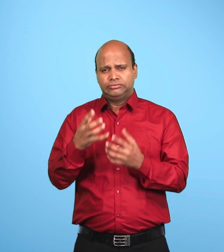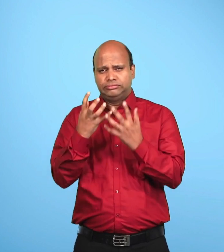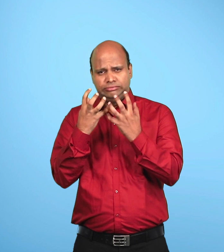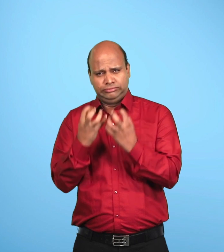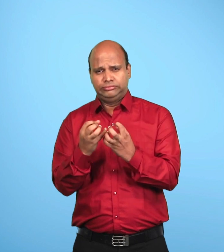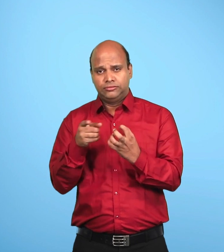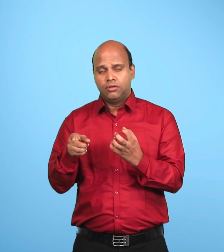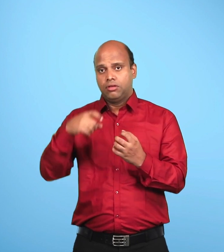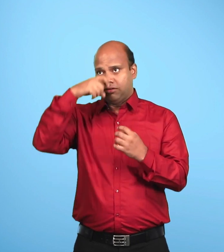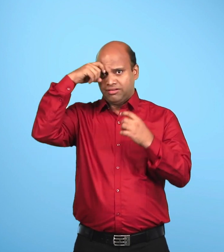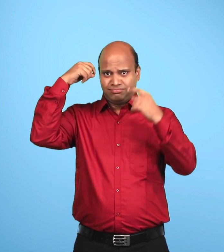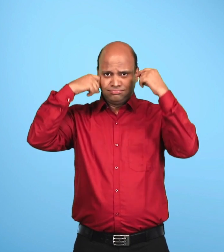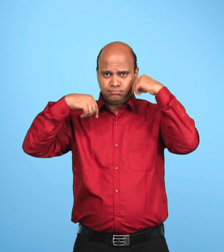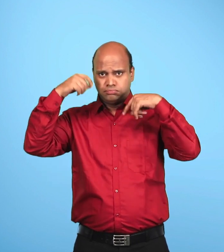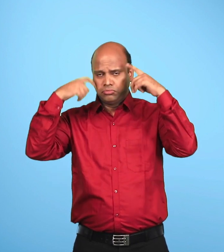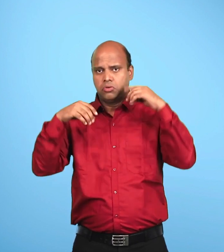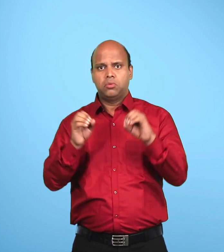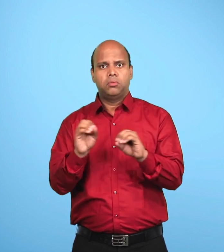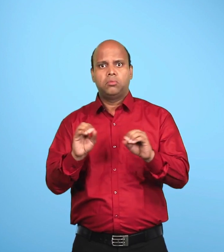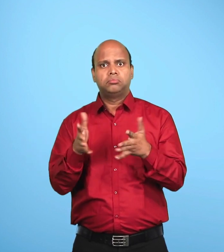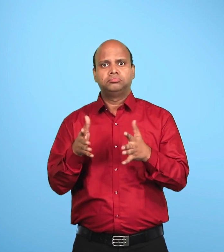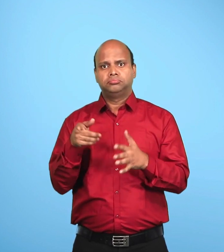is dry and they do not sweat.